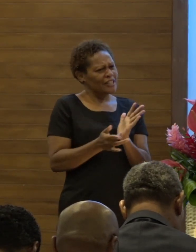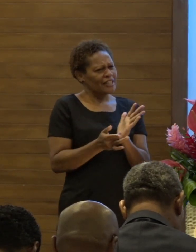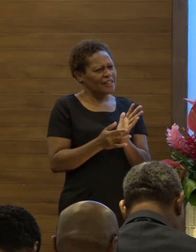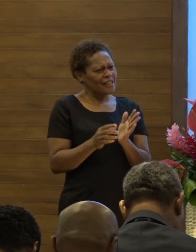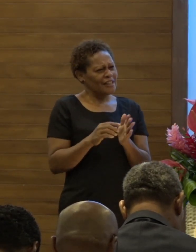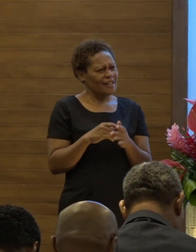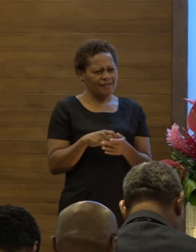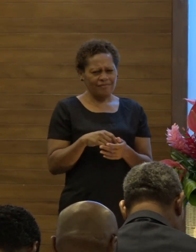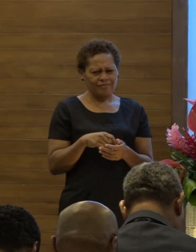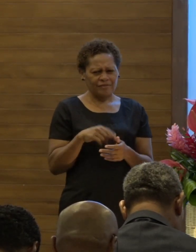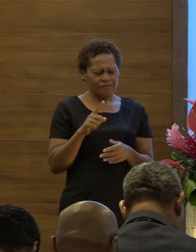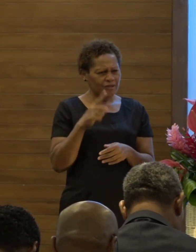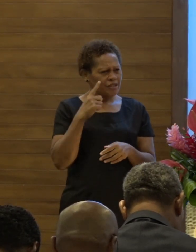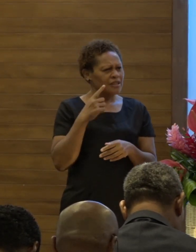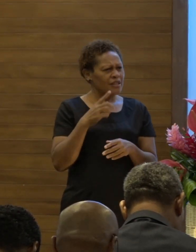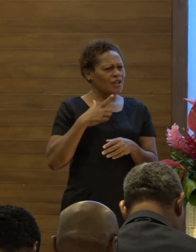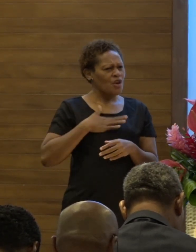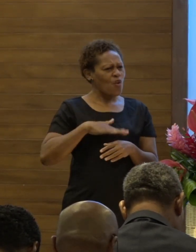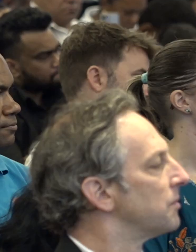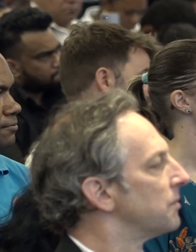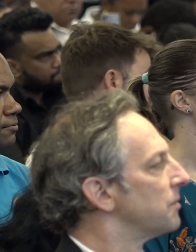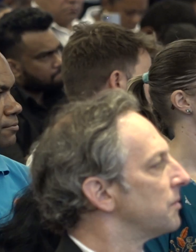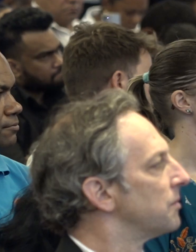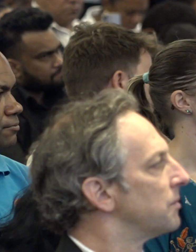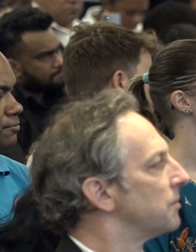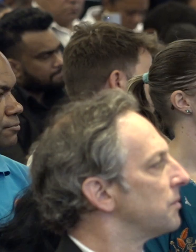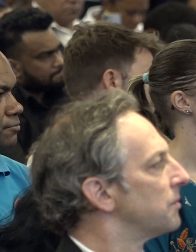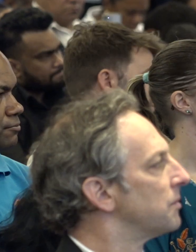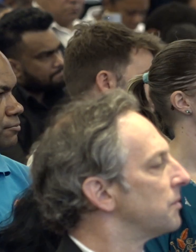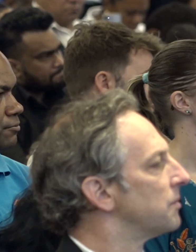will protect every Fijian.